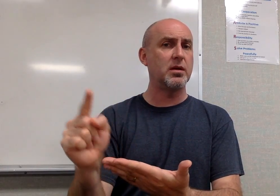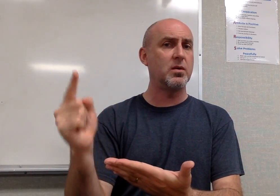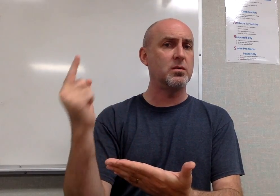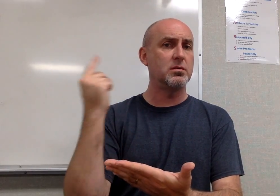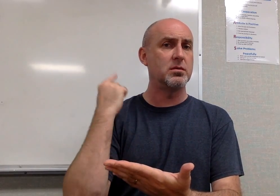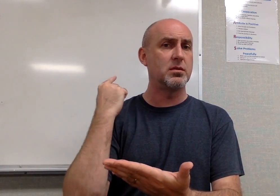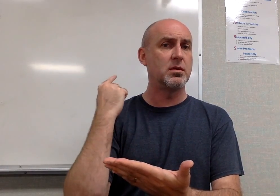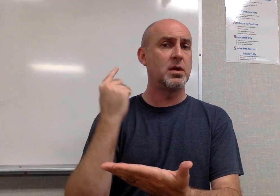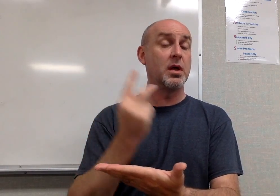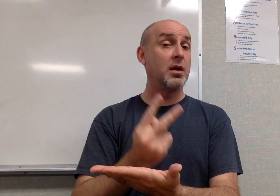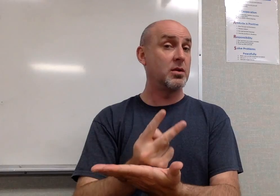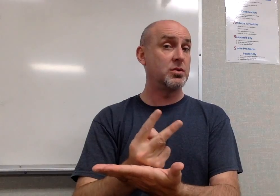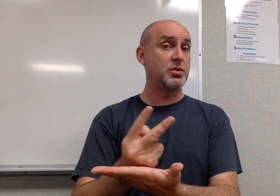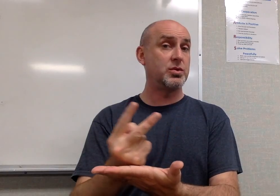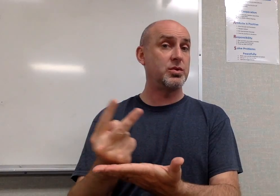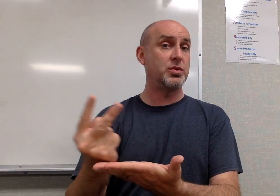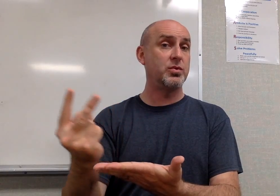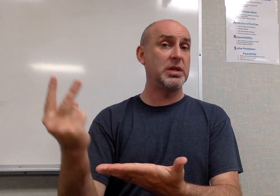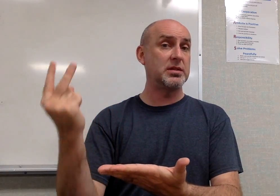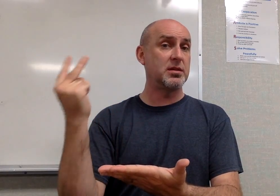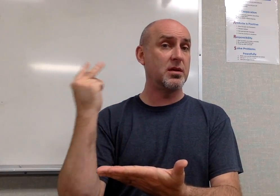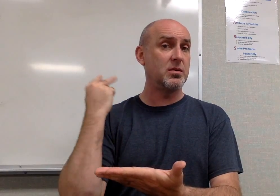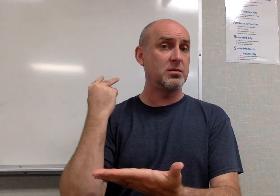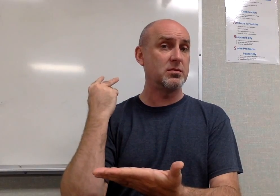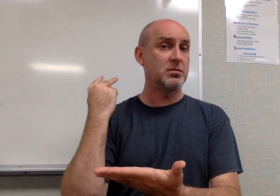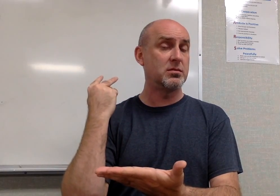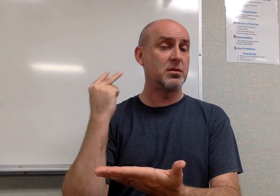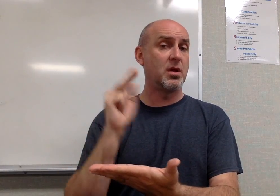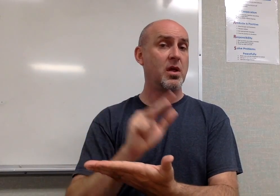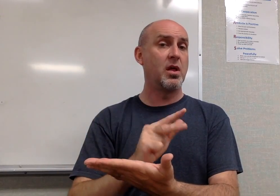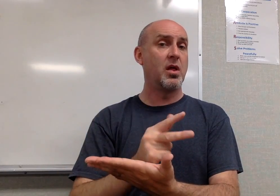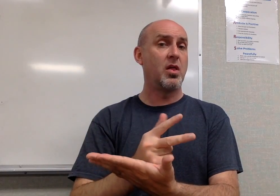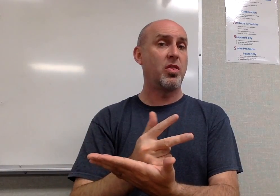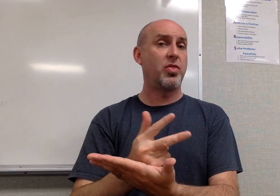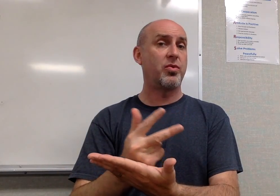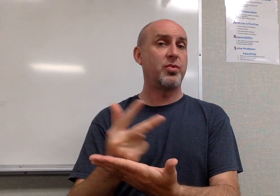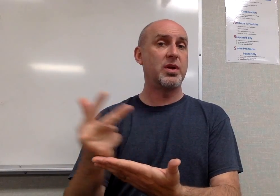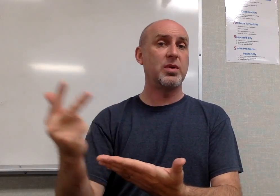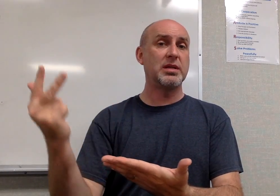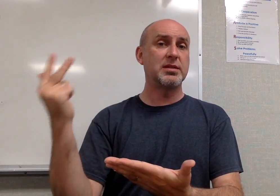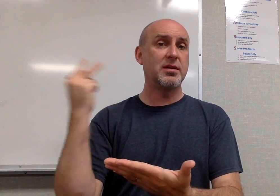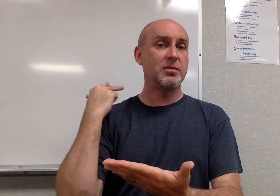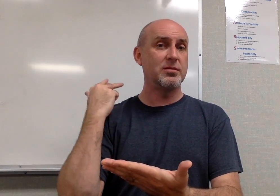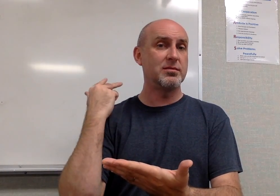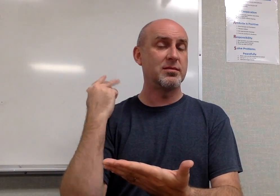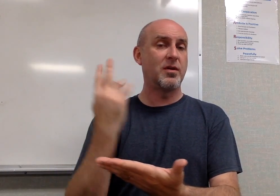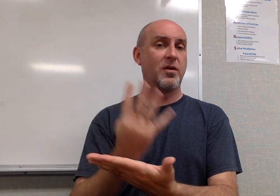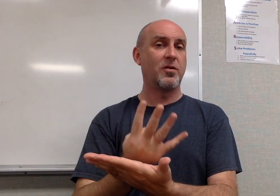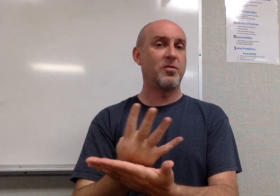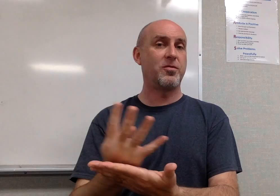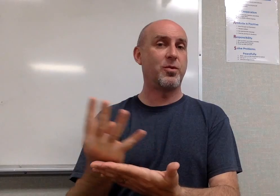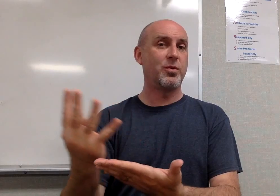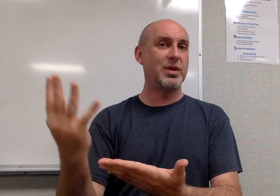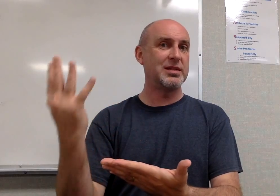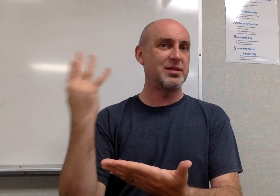ago, 2 weeks ago, 3 weeks ago, 4 weeks